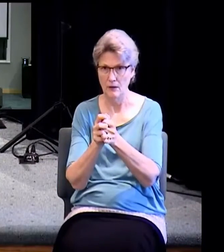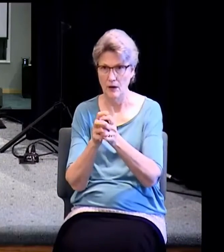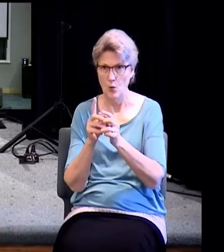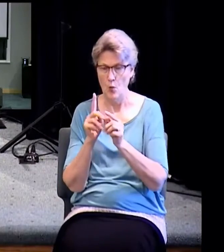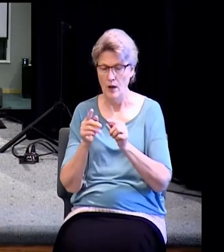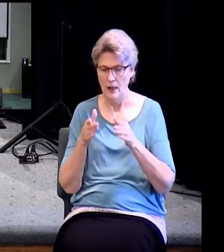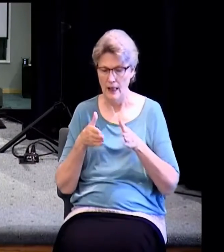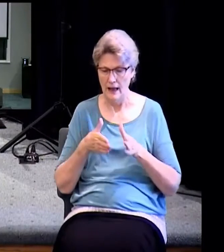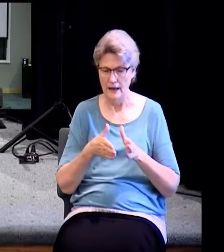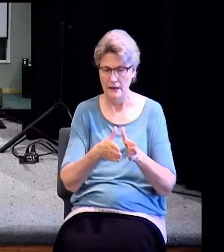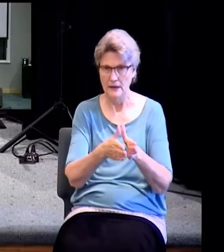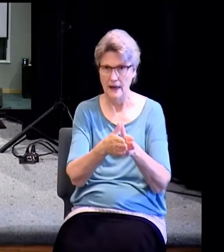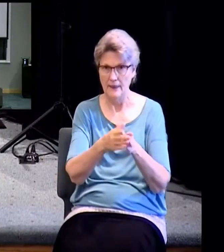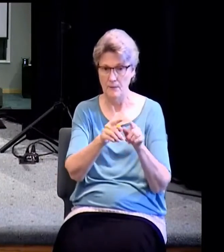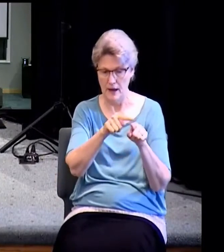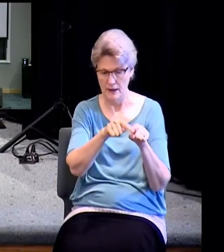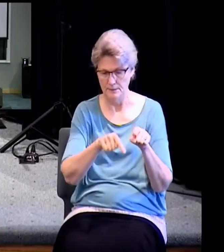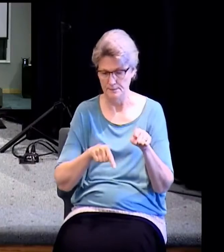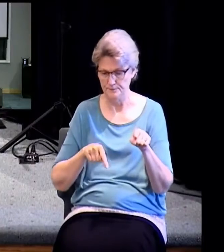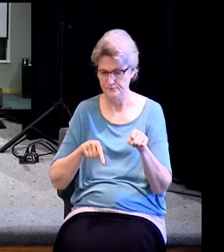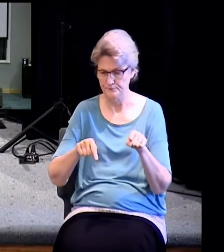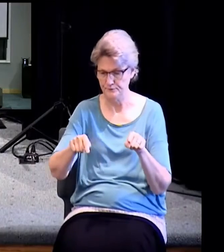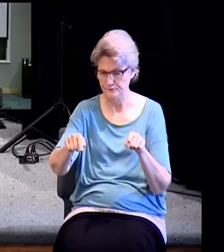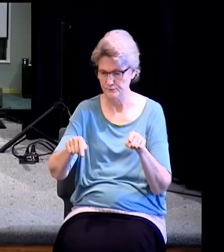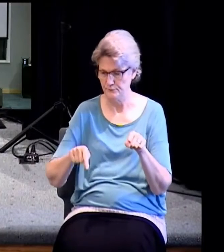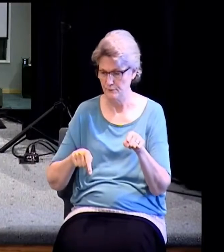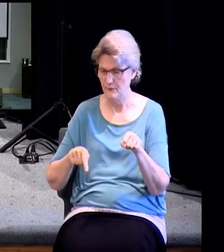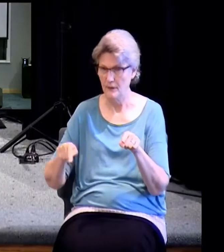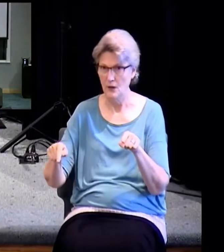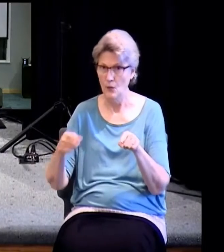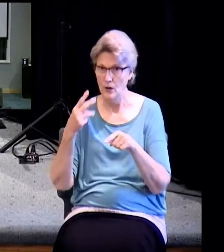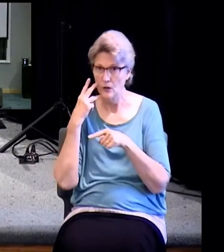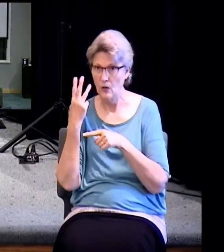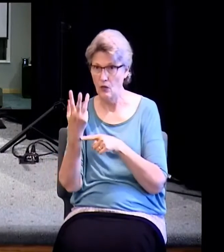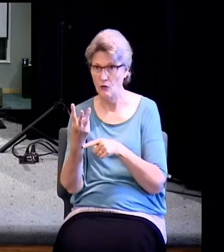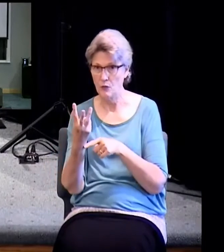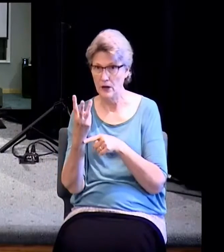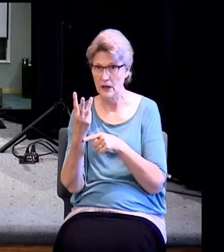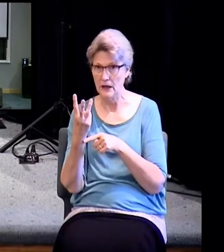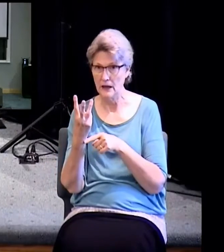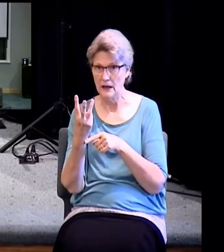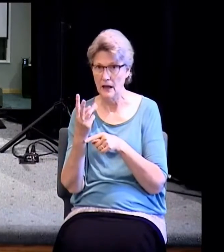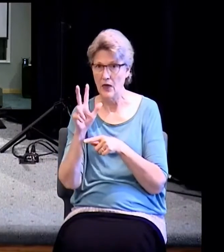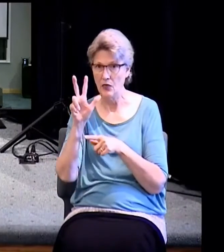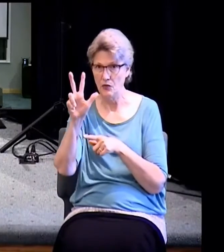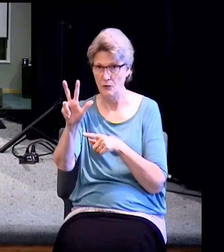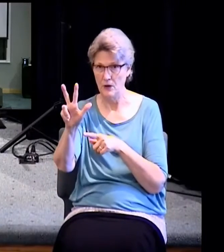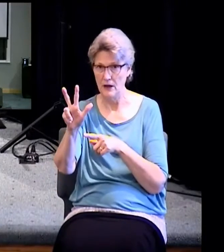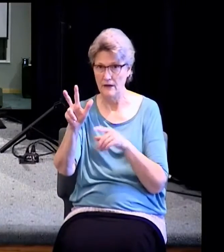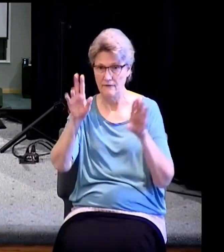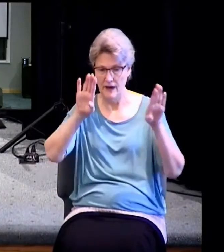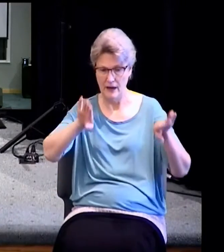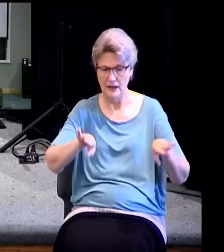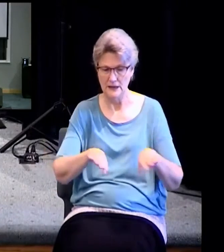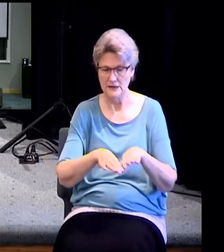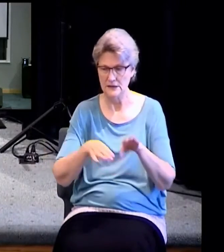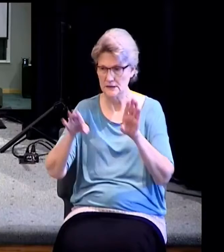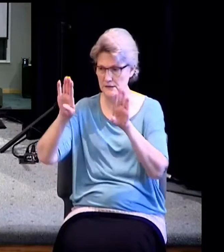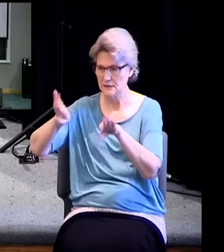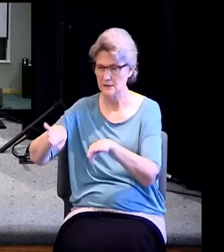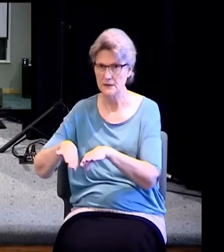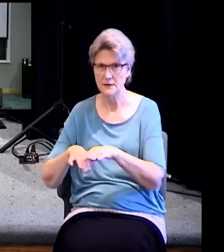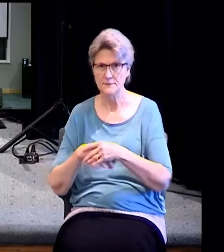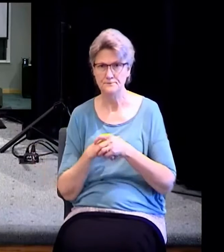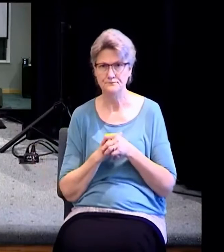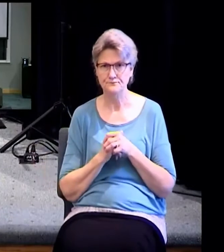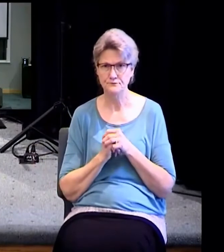bottom. When you look at those three valleys, they come together. No, the one